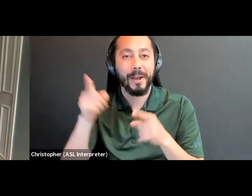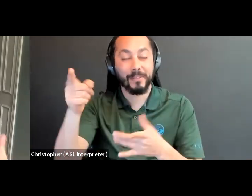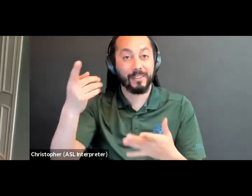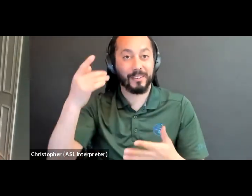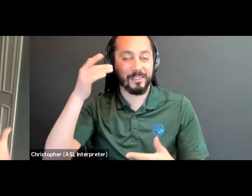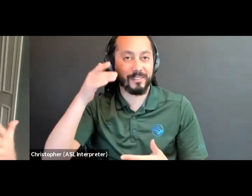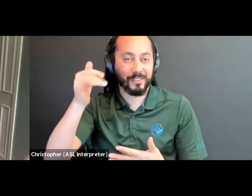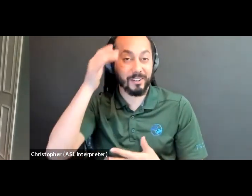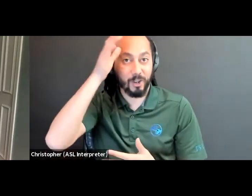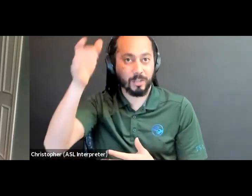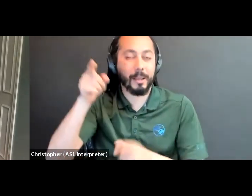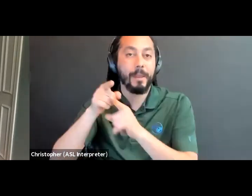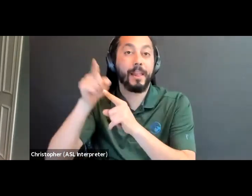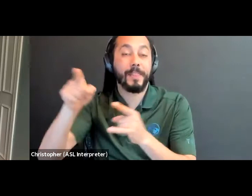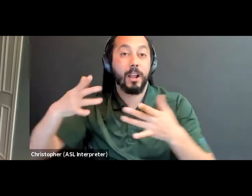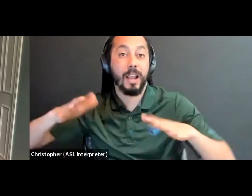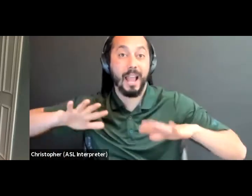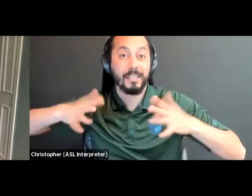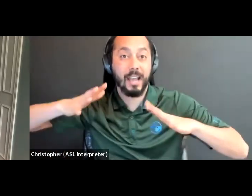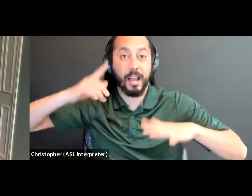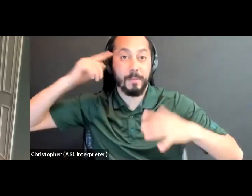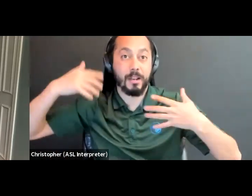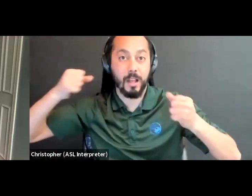children, sometimes even unconsciously.